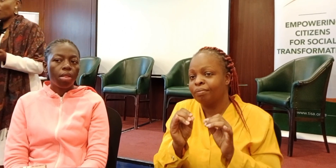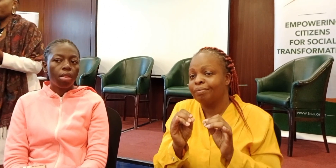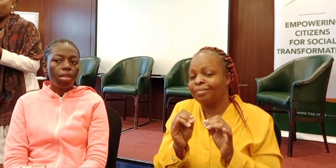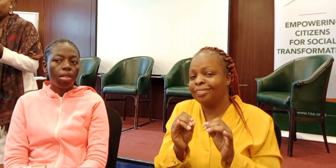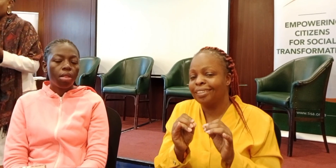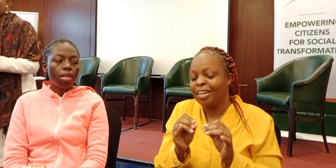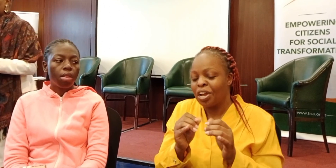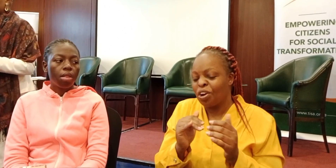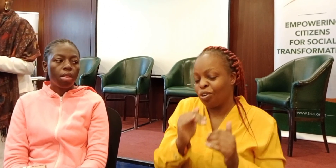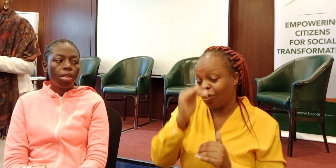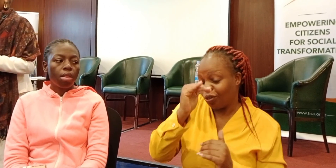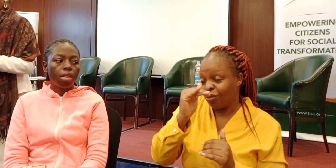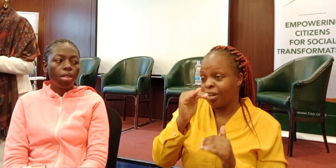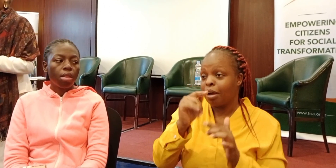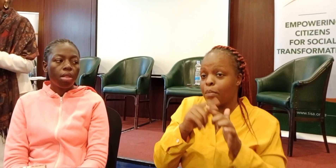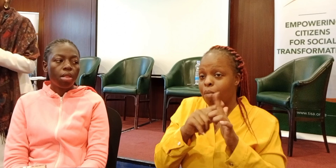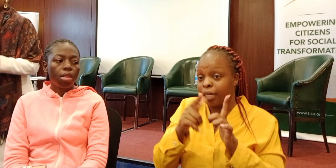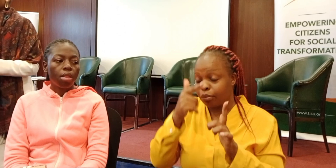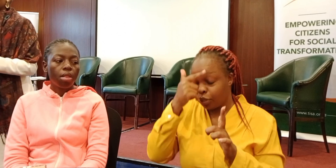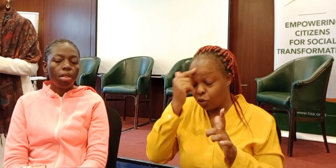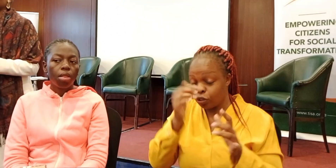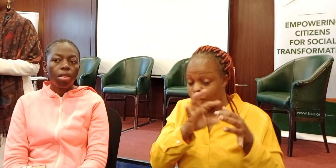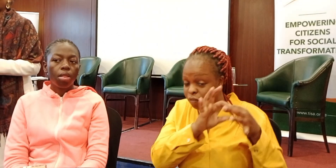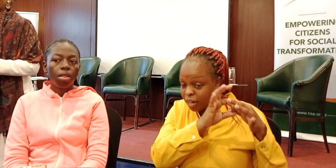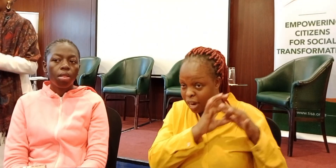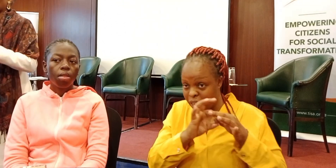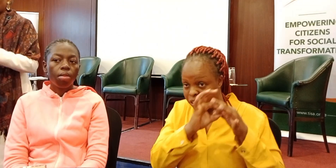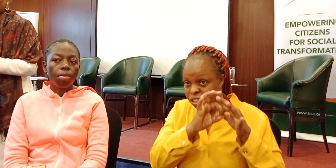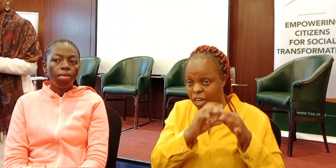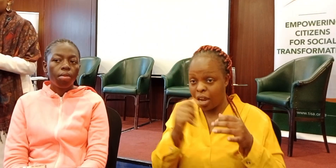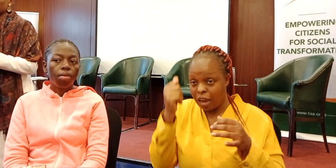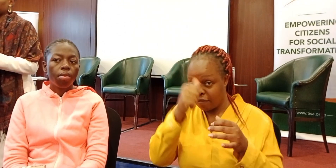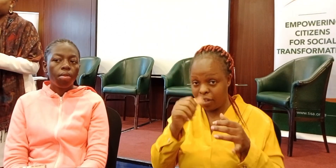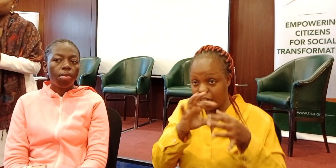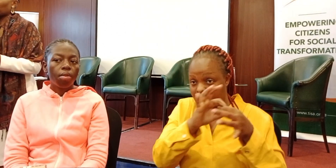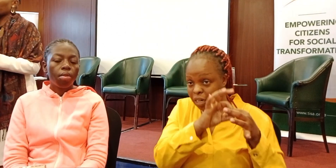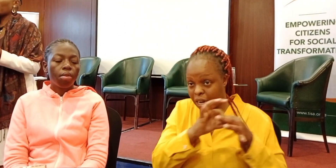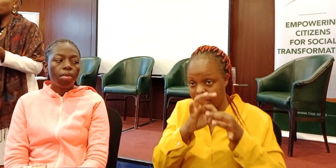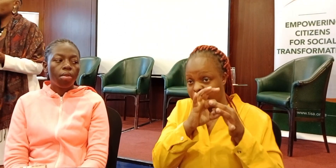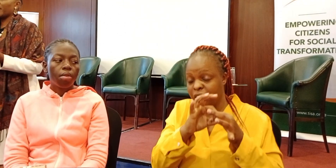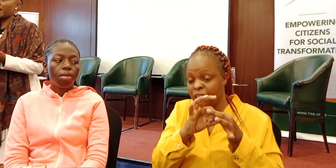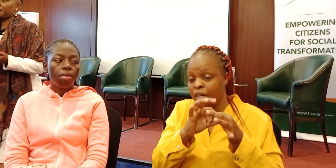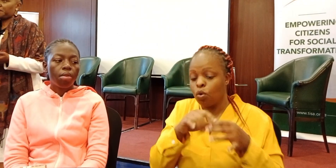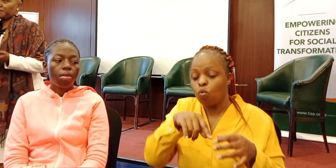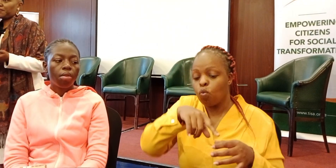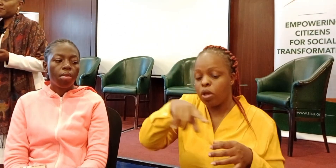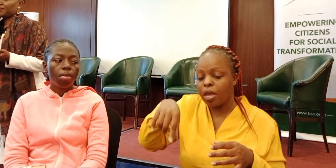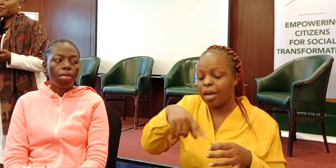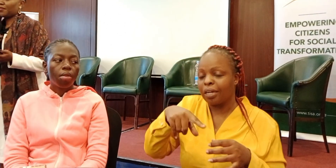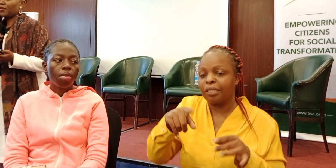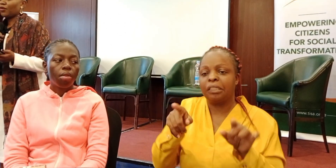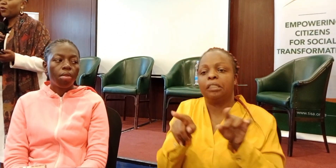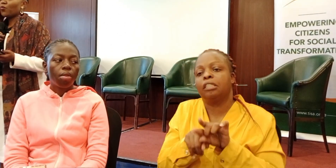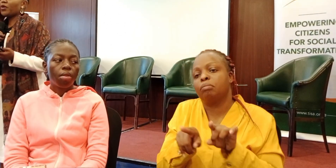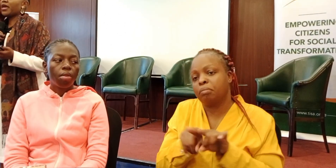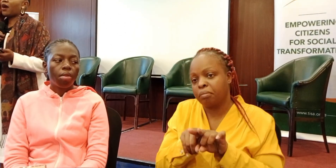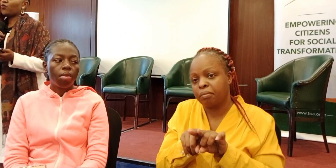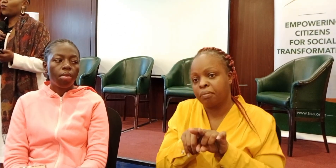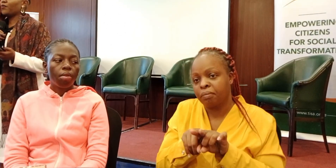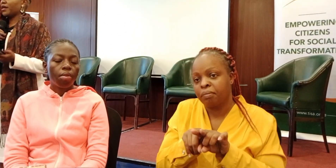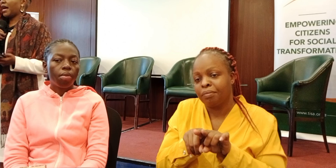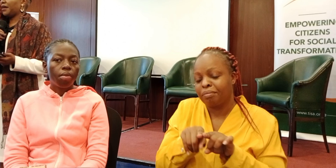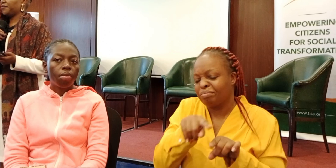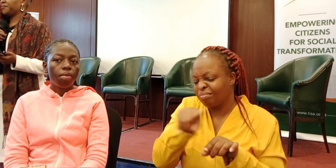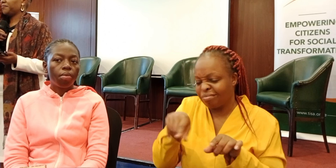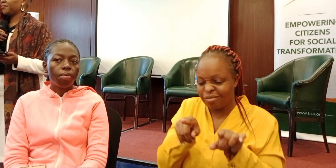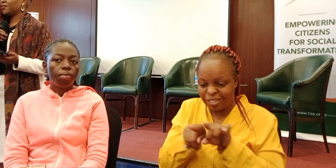because of those roots, our African roots, our colonial roots, we are who we are. We are